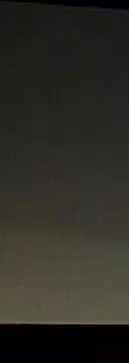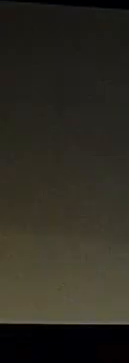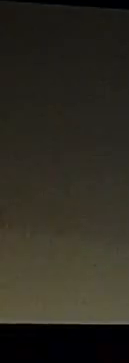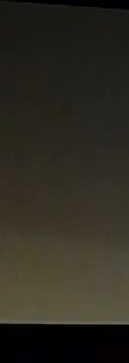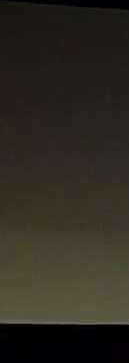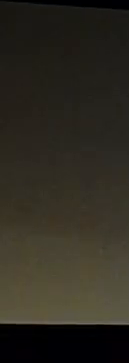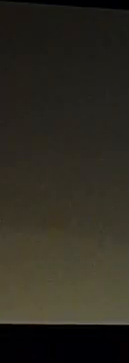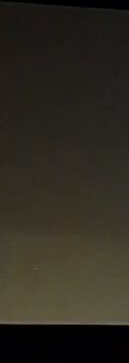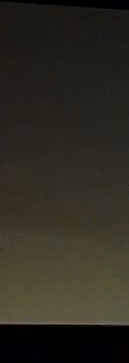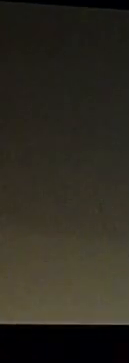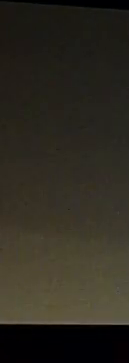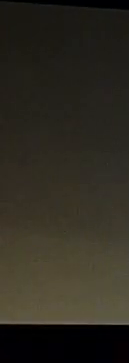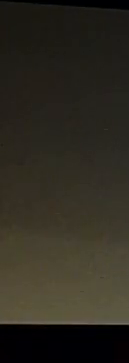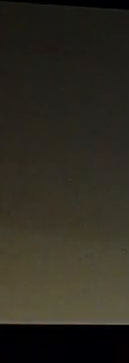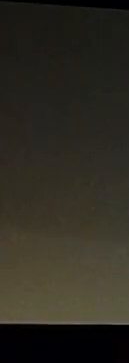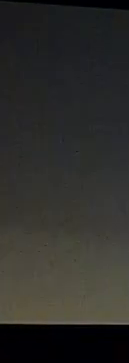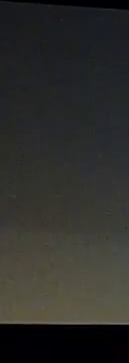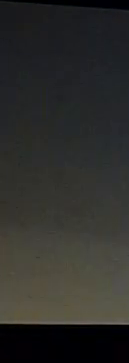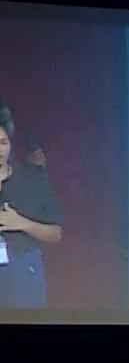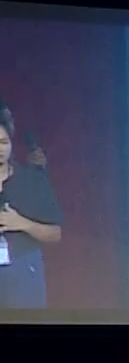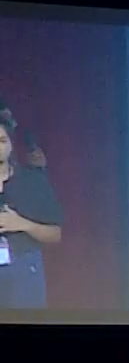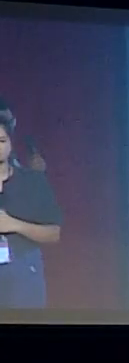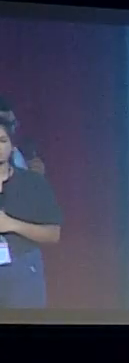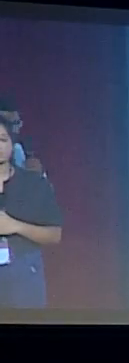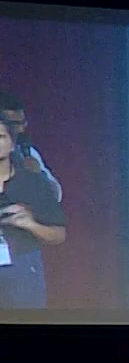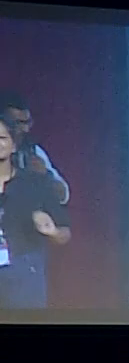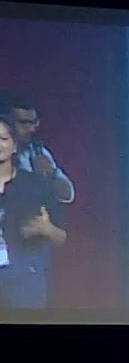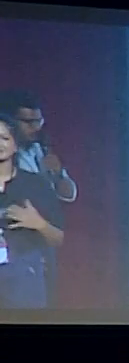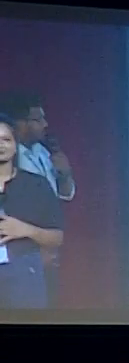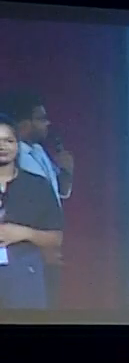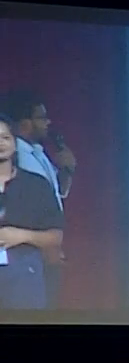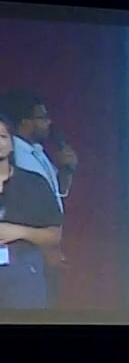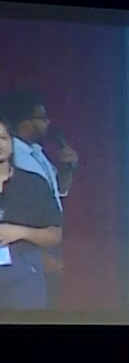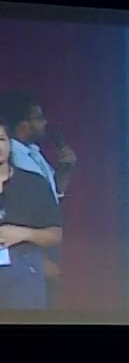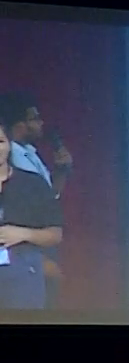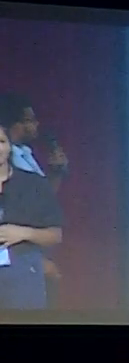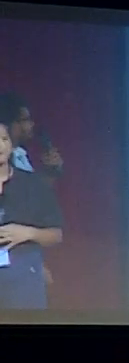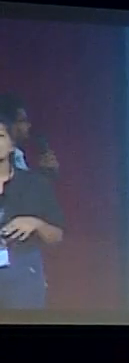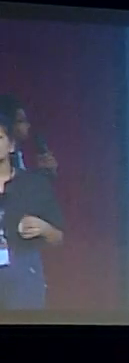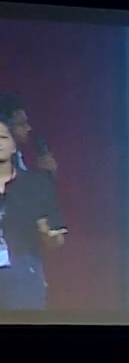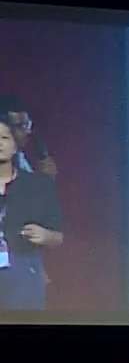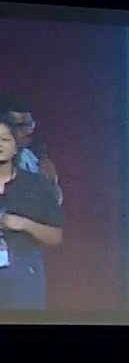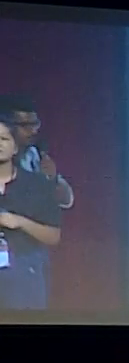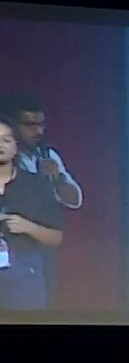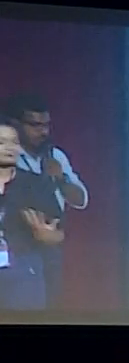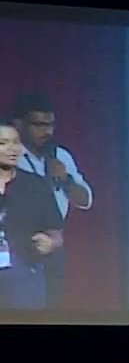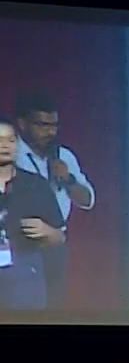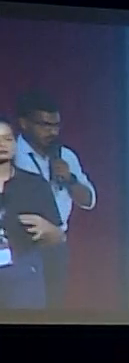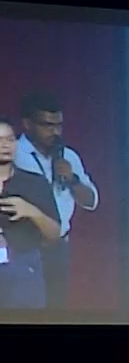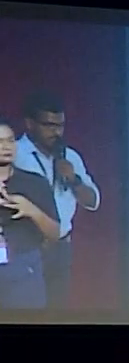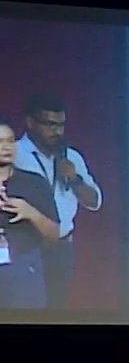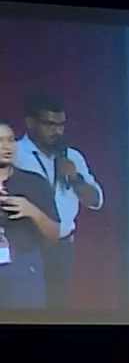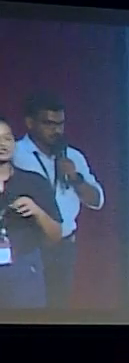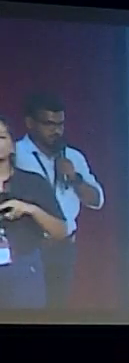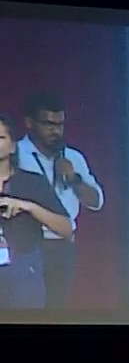So these are the outlines for today's presentation. Let's come to the introduction part. So motor impairment is a partial or